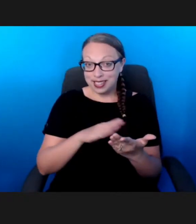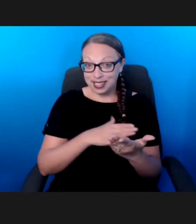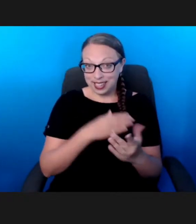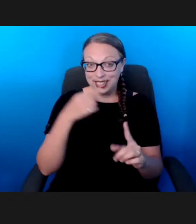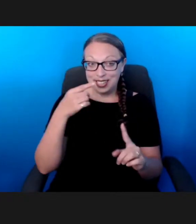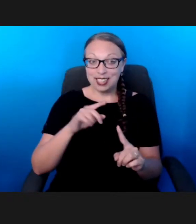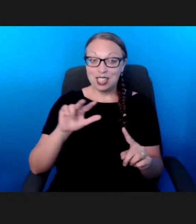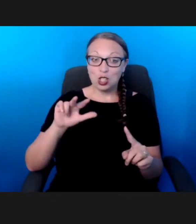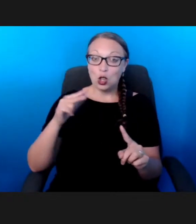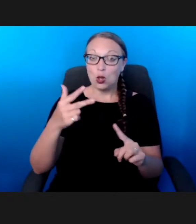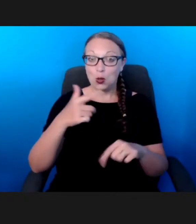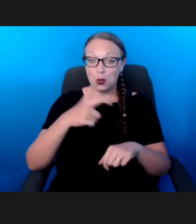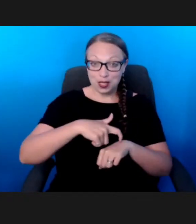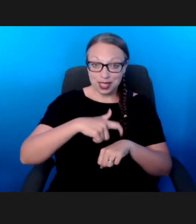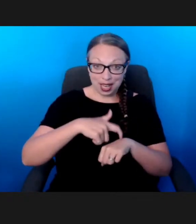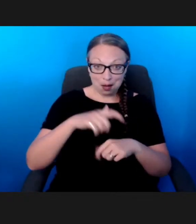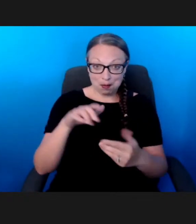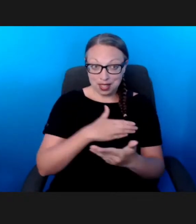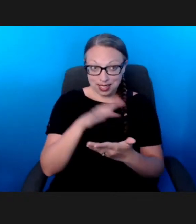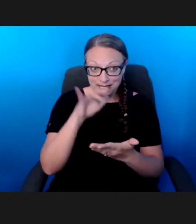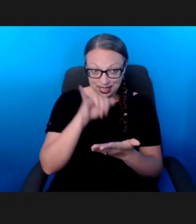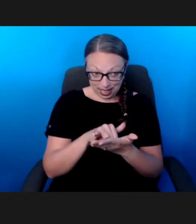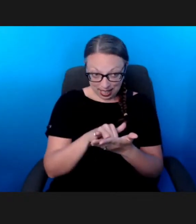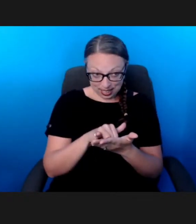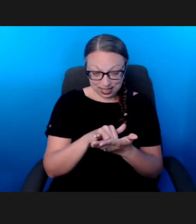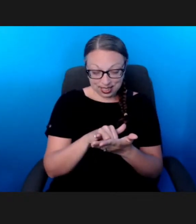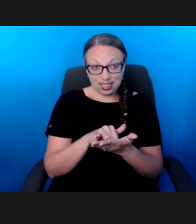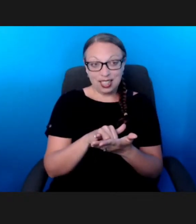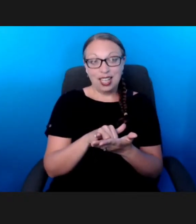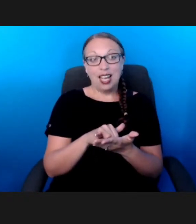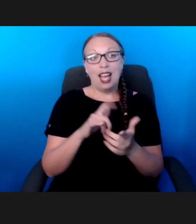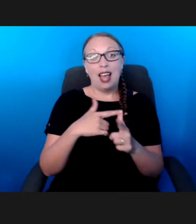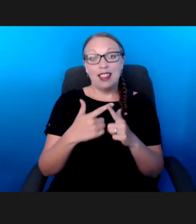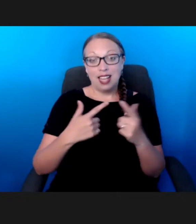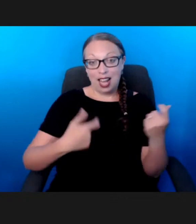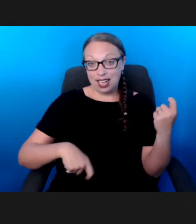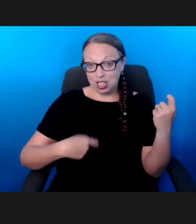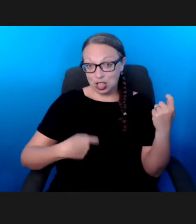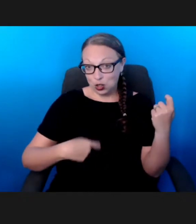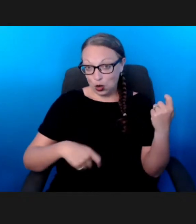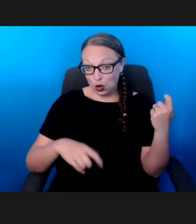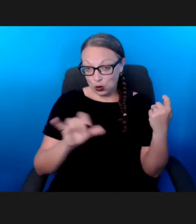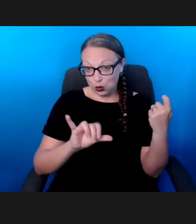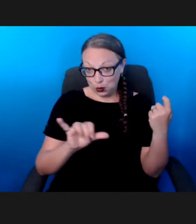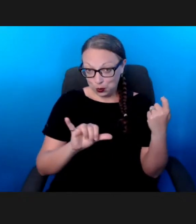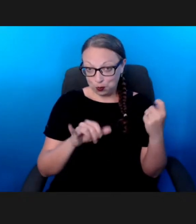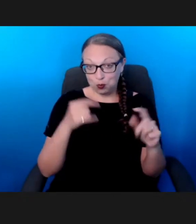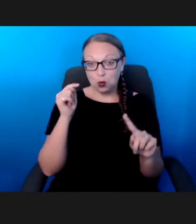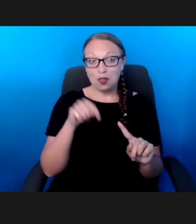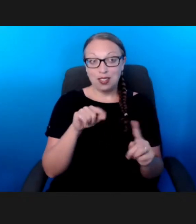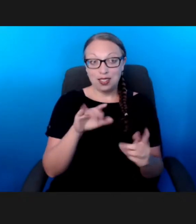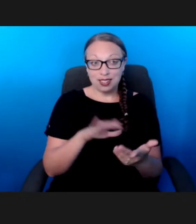time they sang it, and I'd finally picked it out on the guitar. So this is a song